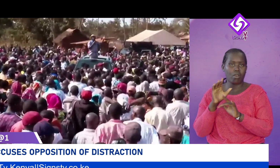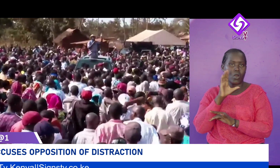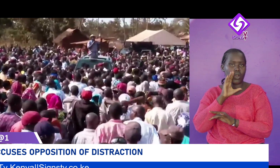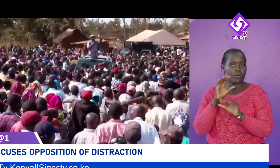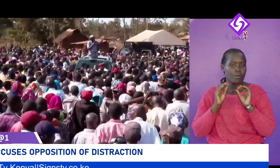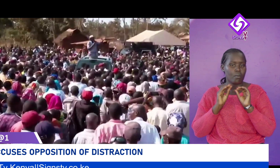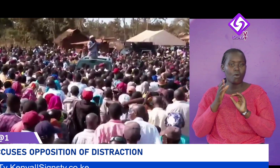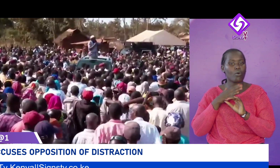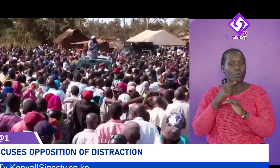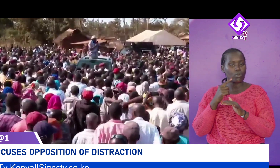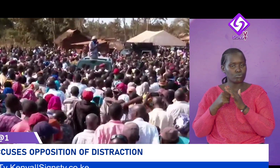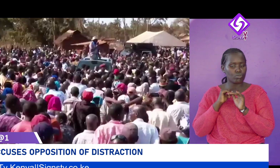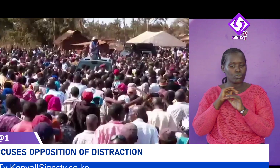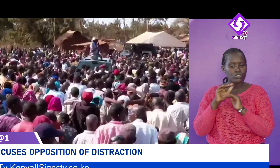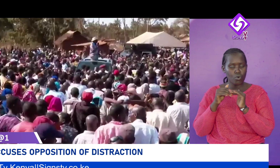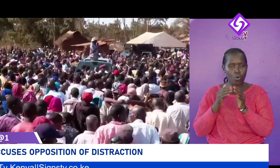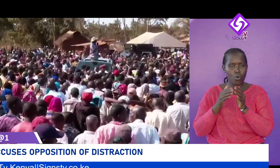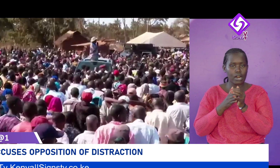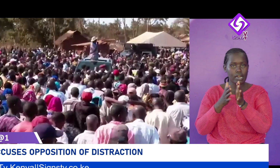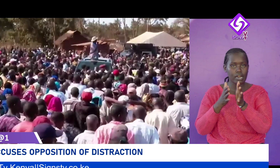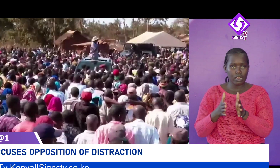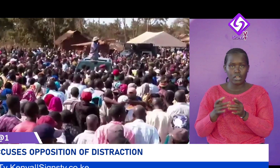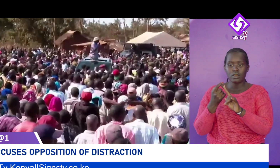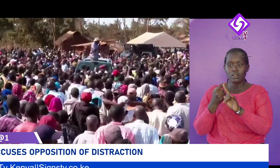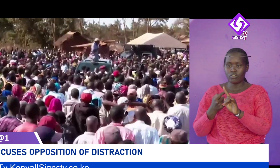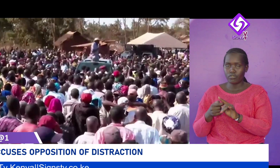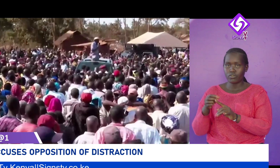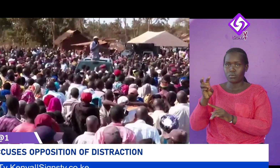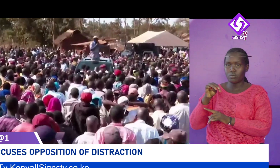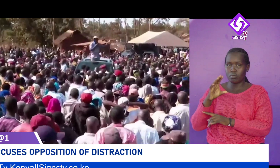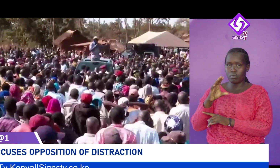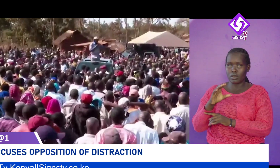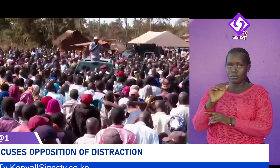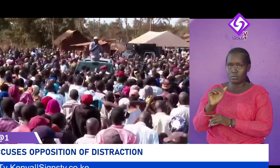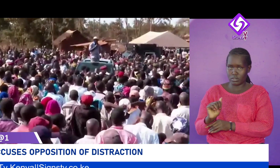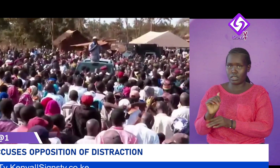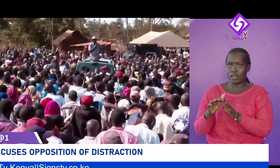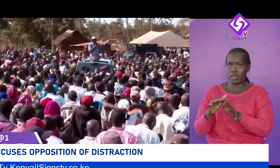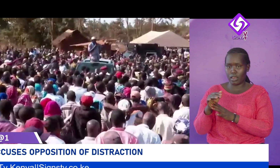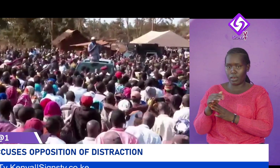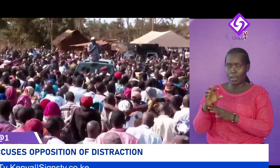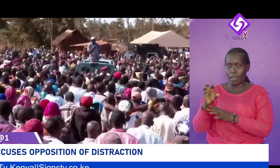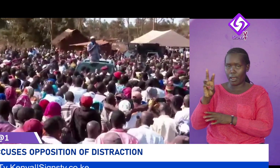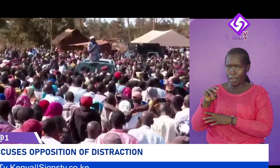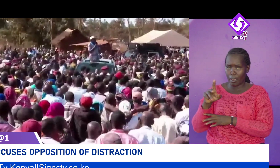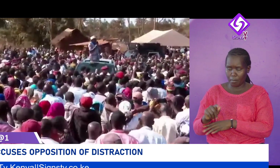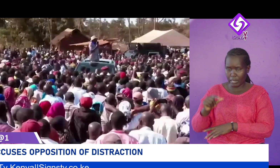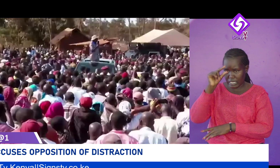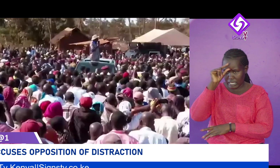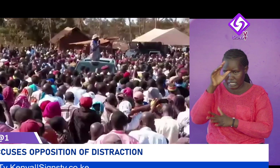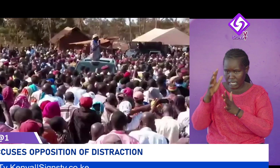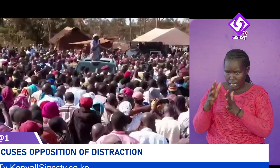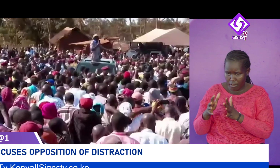Tunataka kila kiongozi kutoka MCAs wetu, wabunge wetu, magavana, wale mawaziri na